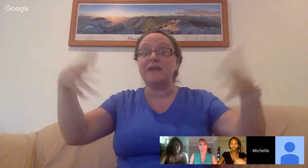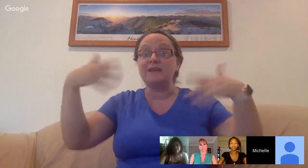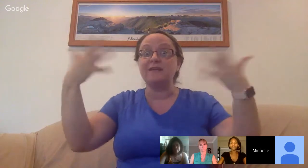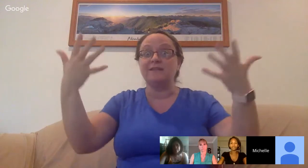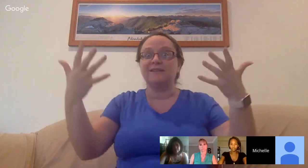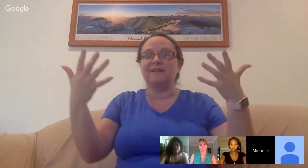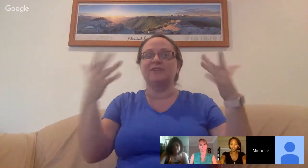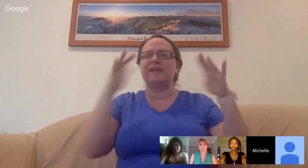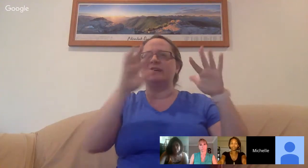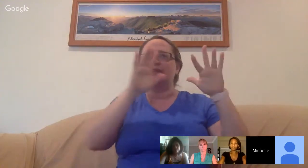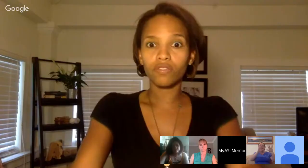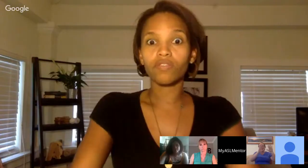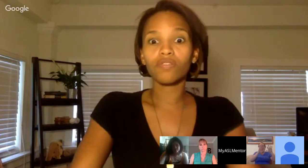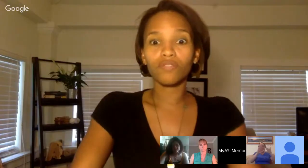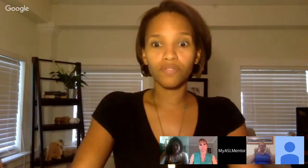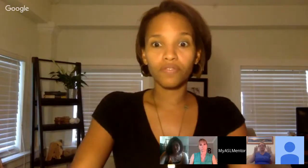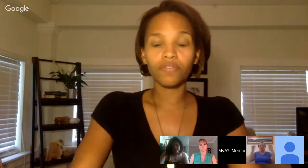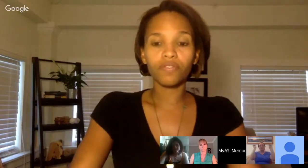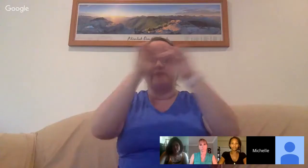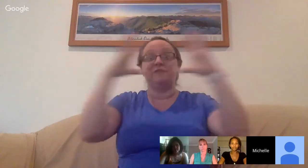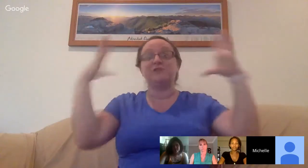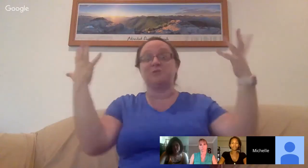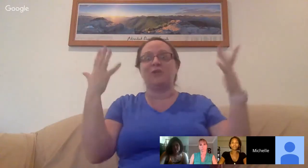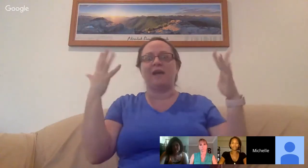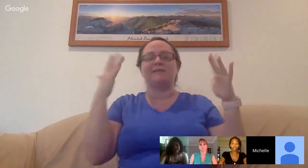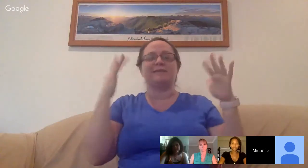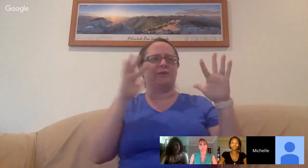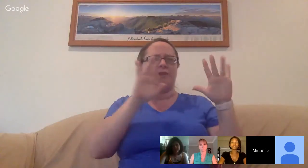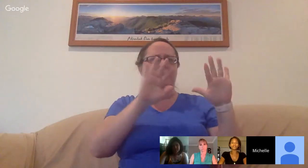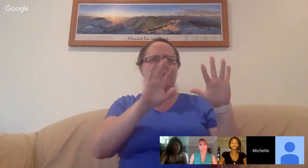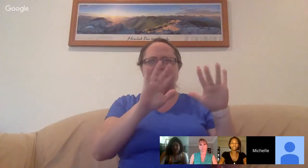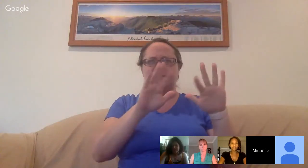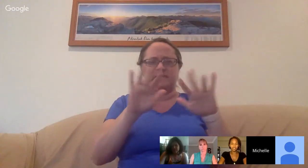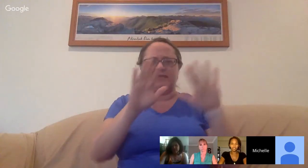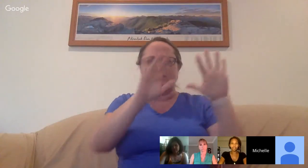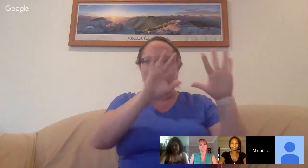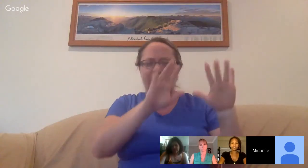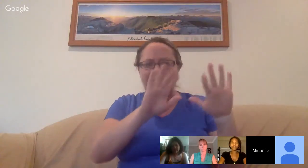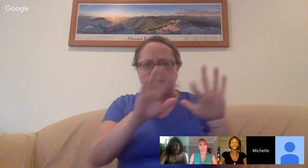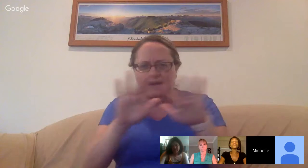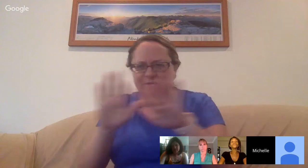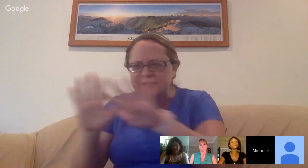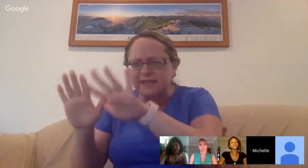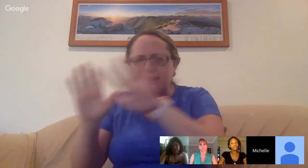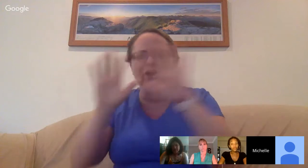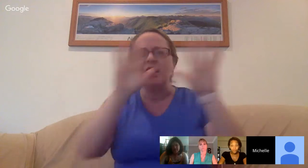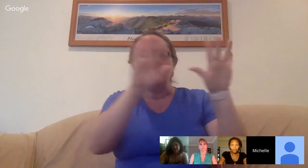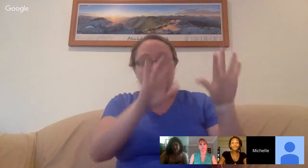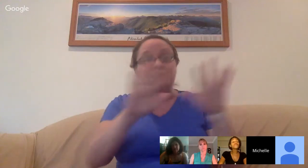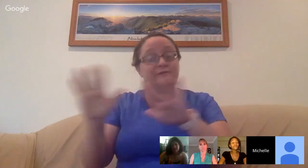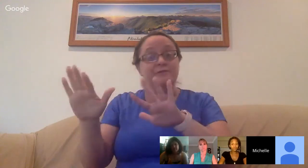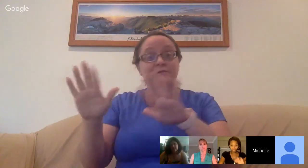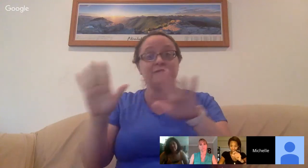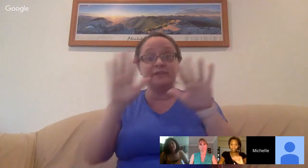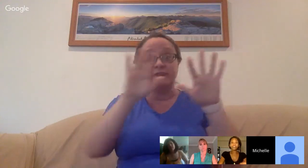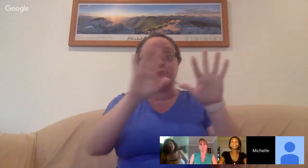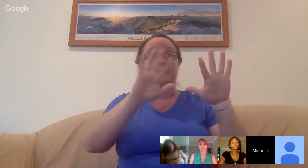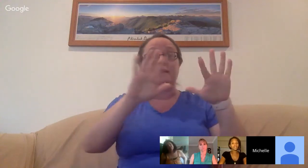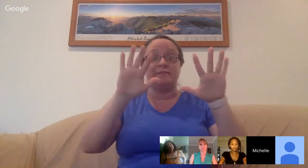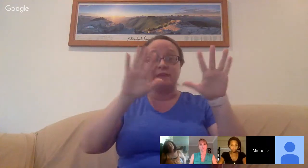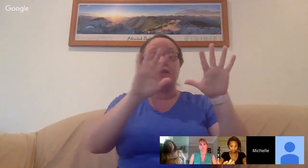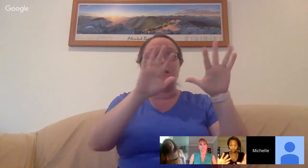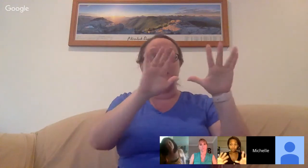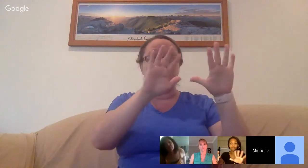thing. Like I was trying to visualize like, okay, so was he going around like kind of visiting other, like